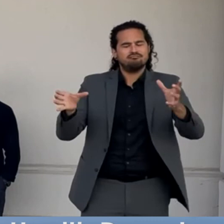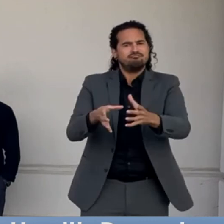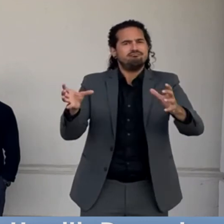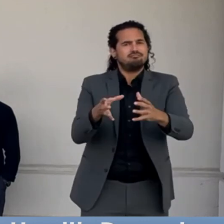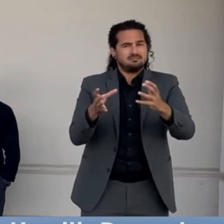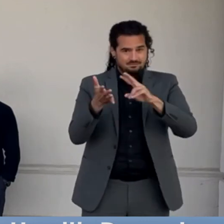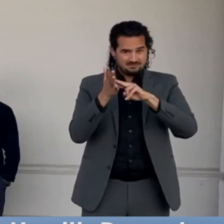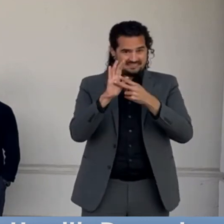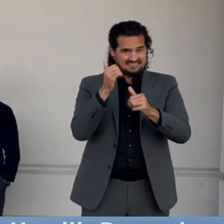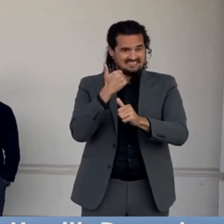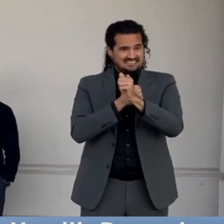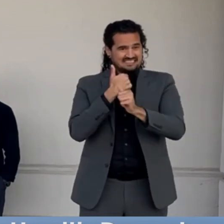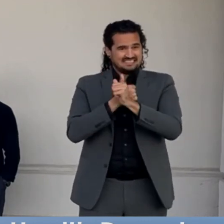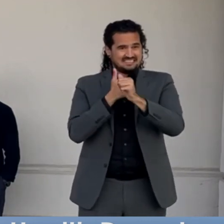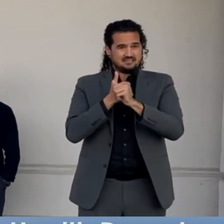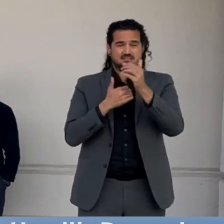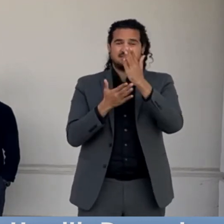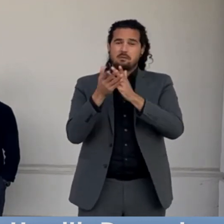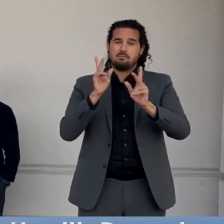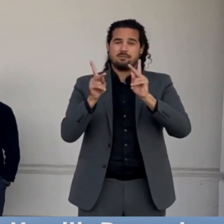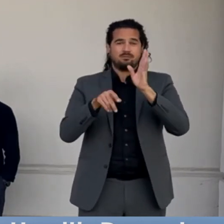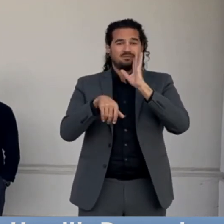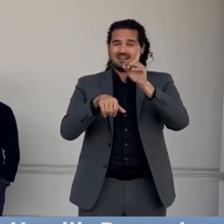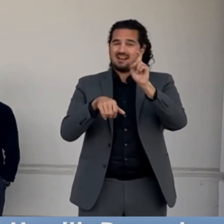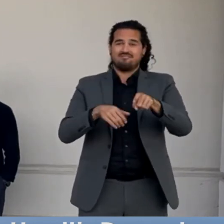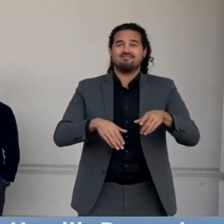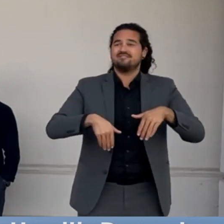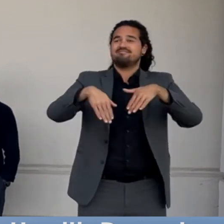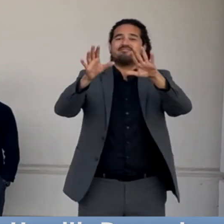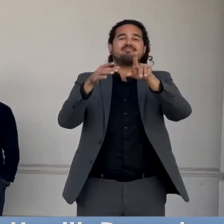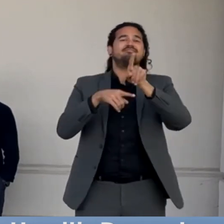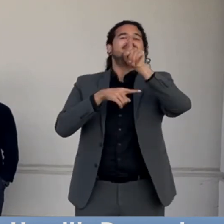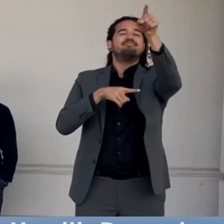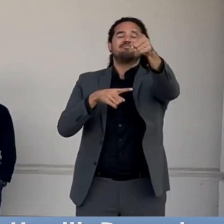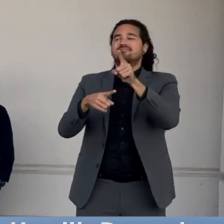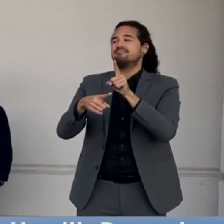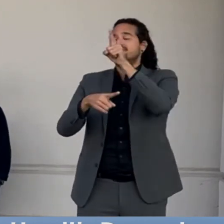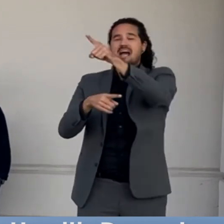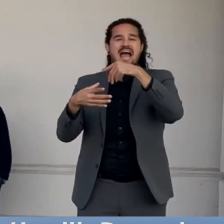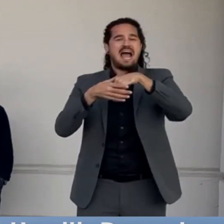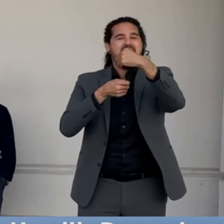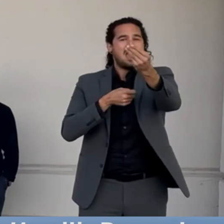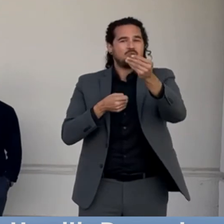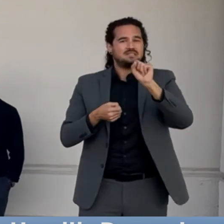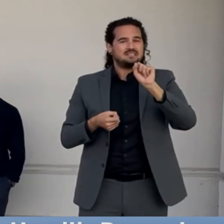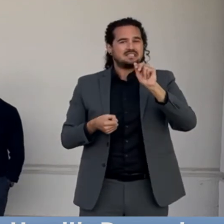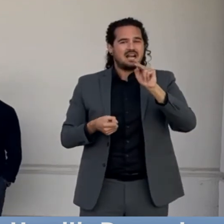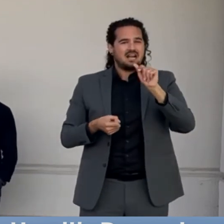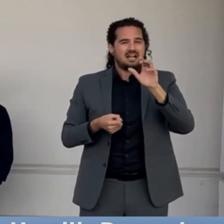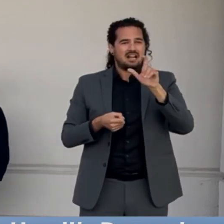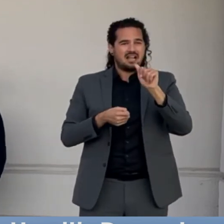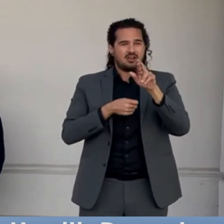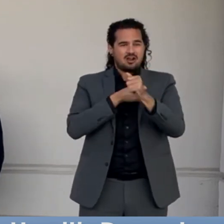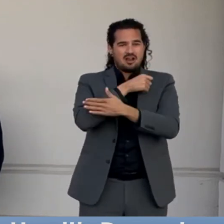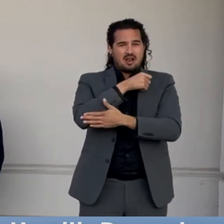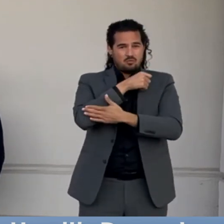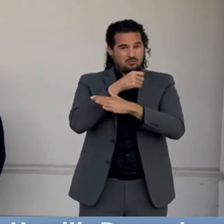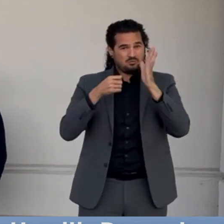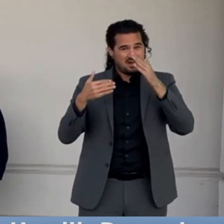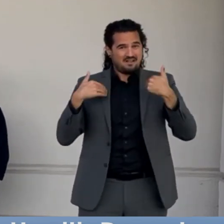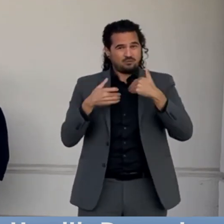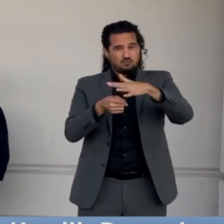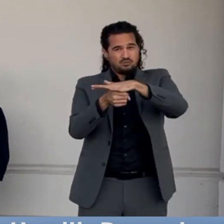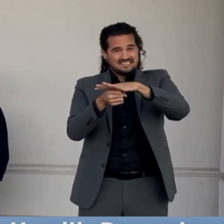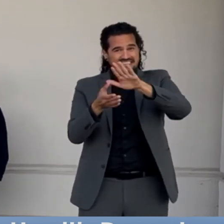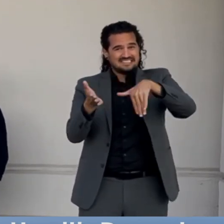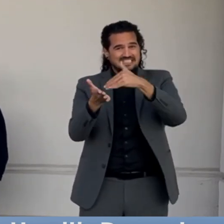or opening a regional center. What are some of the contingency plans to deal with capacity? So I'll defer to our information team to get